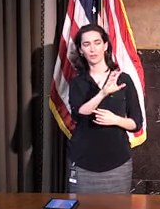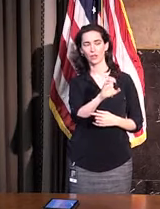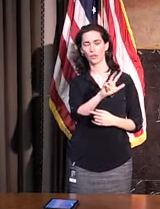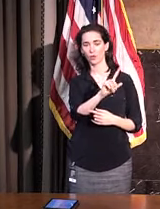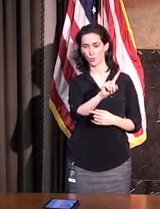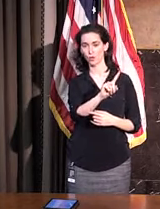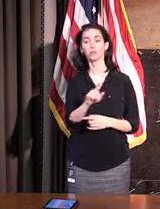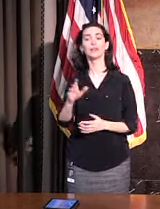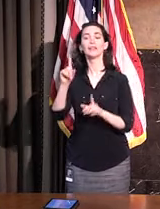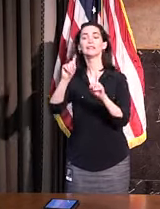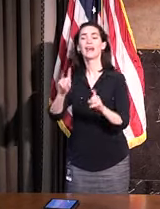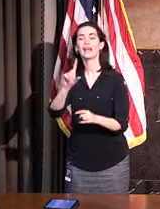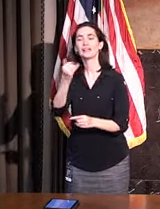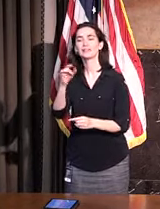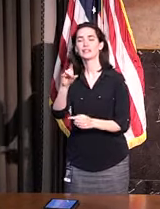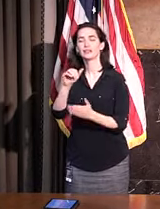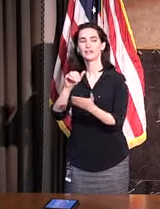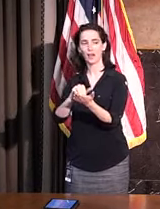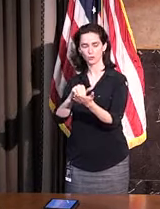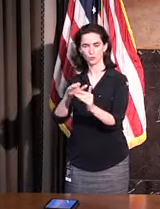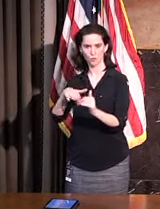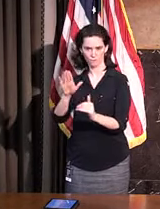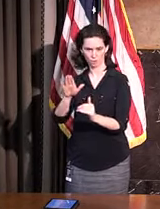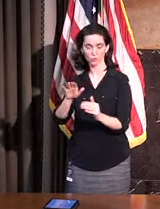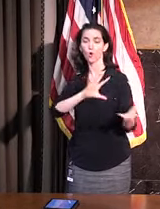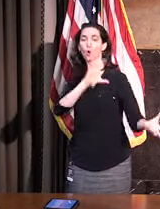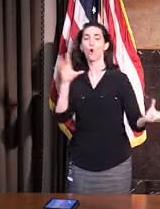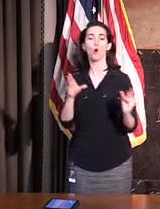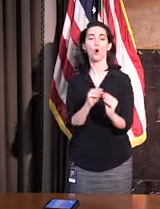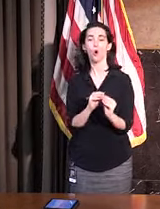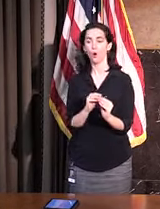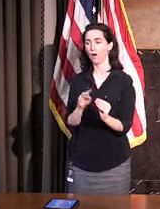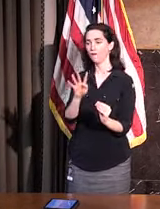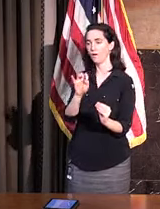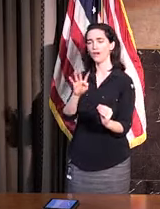tests. That brings us to a total of